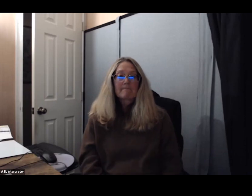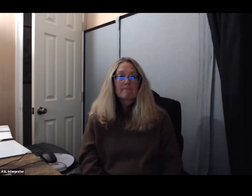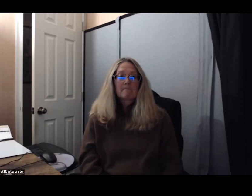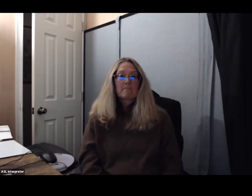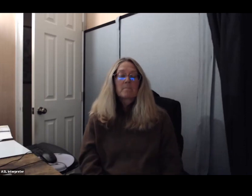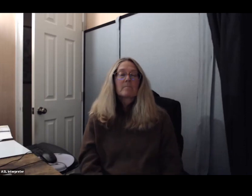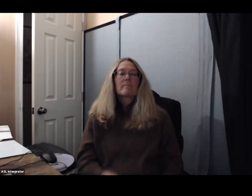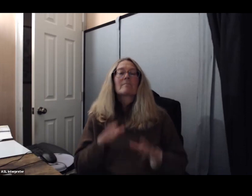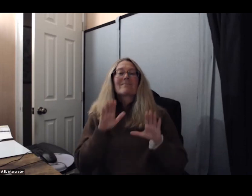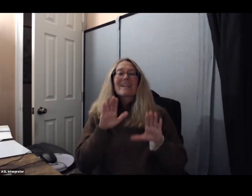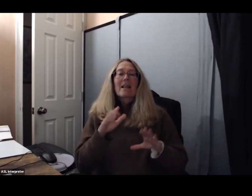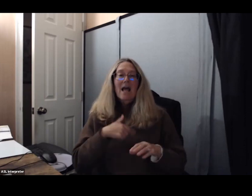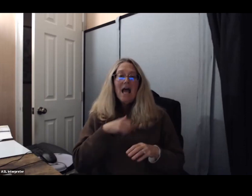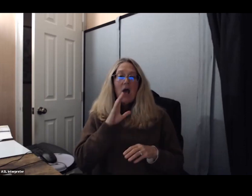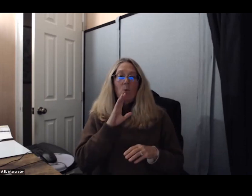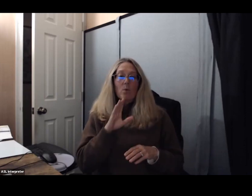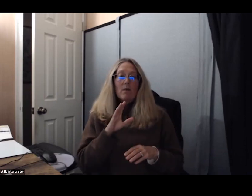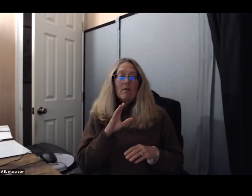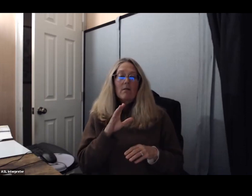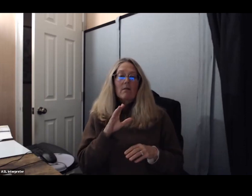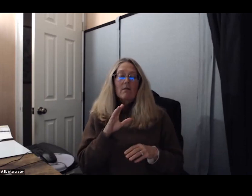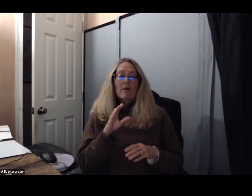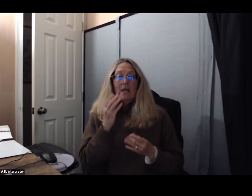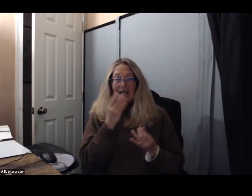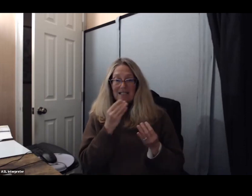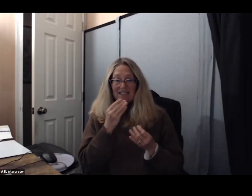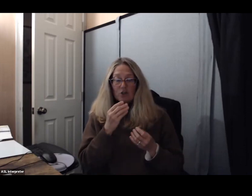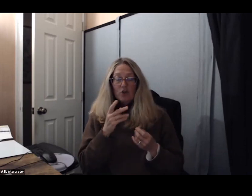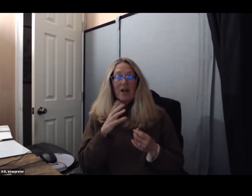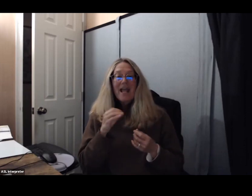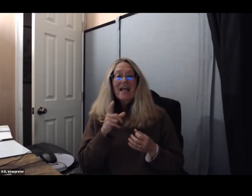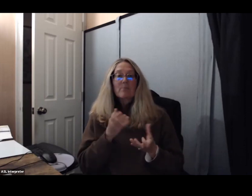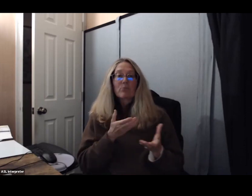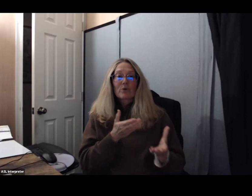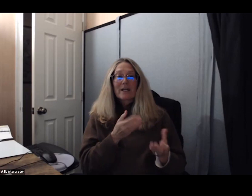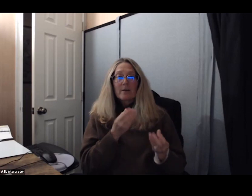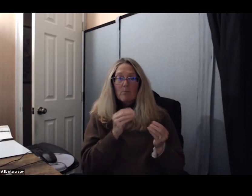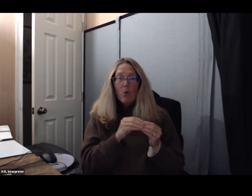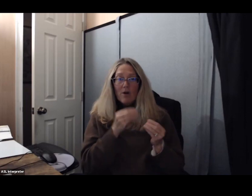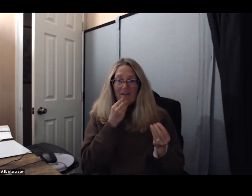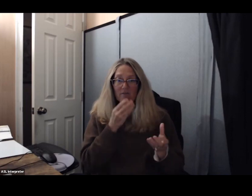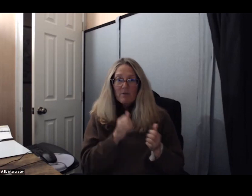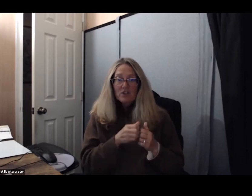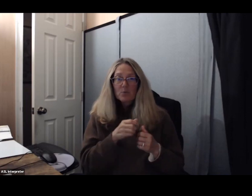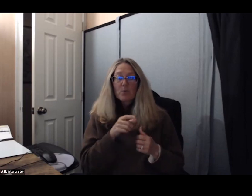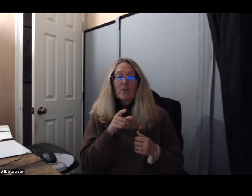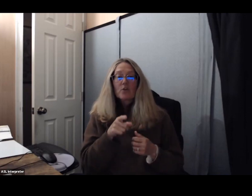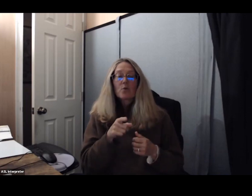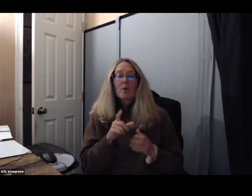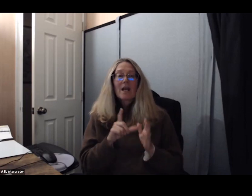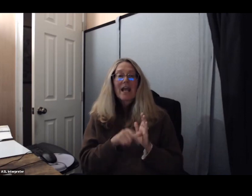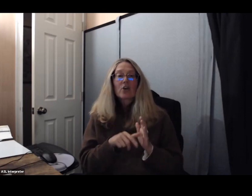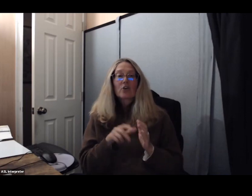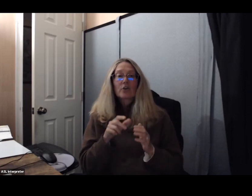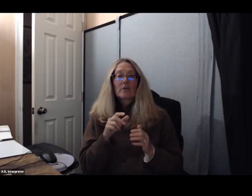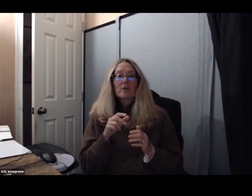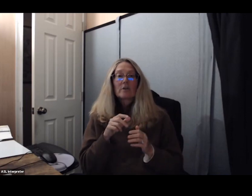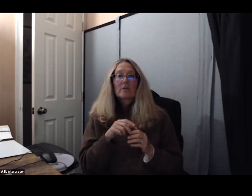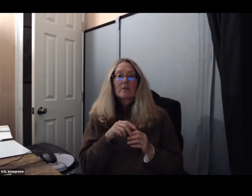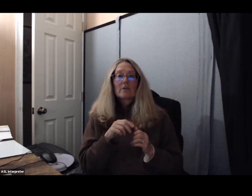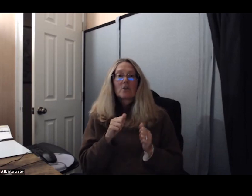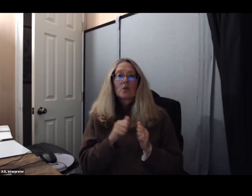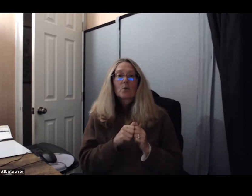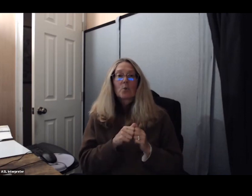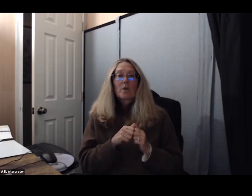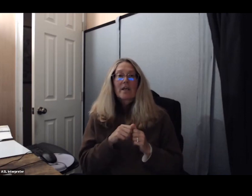Excellent. So I think I will take this under consideration and come back to you with that. And also, it reminds me of Patricia Madrigal's